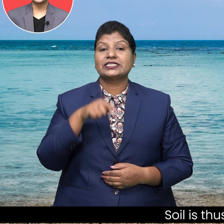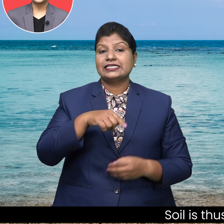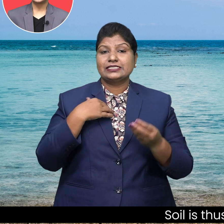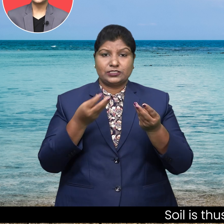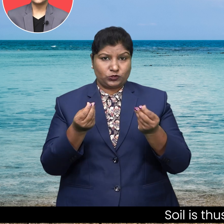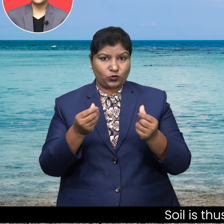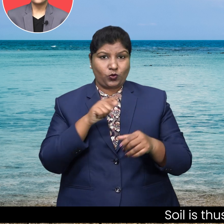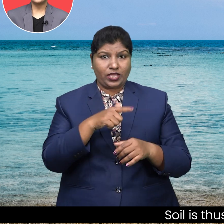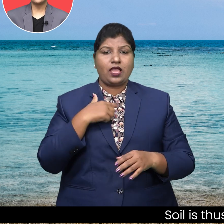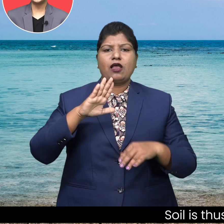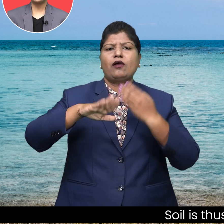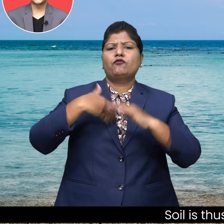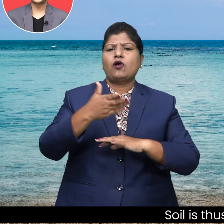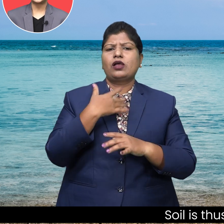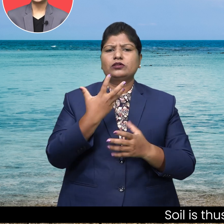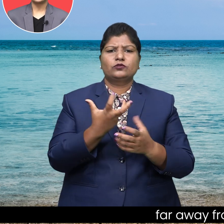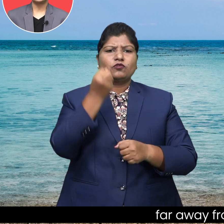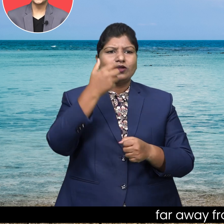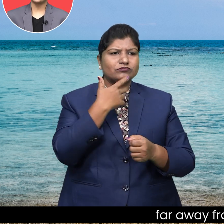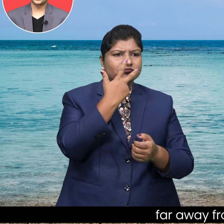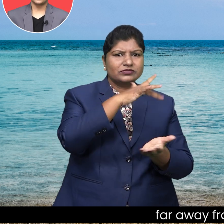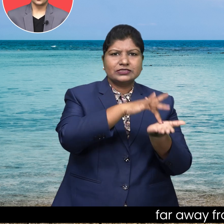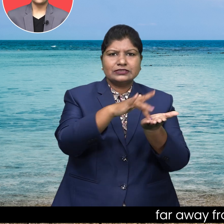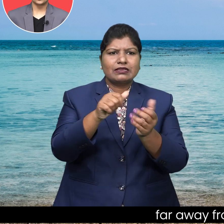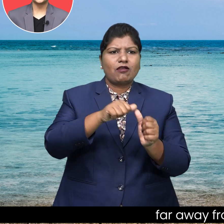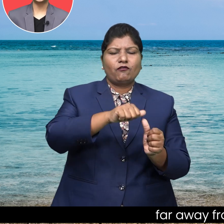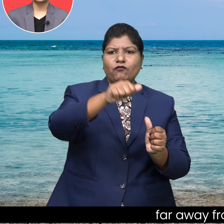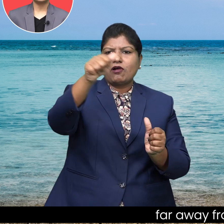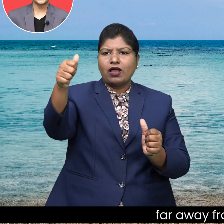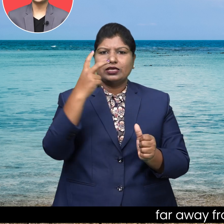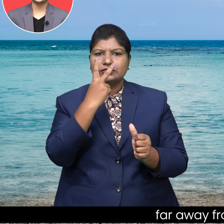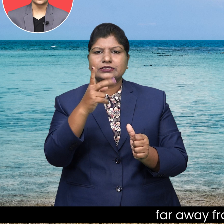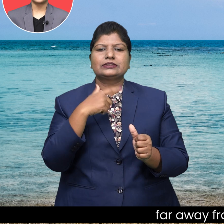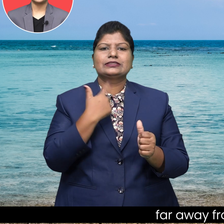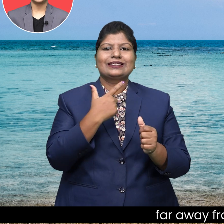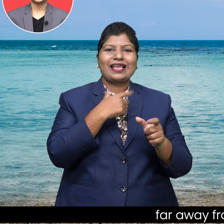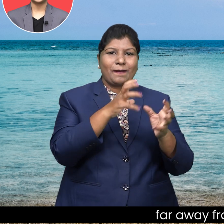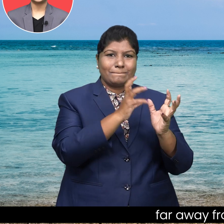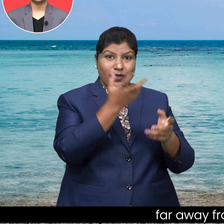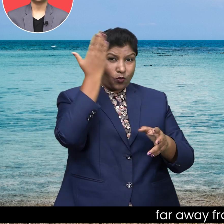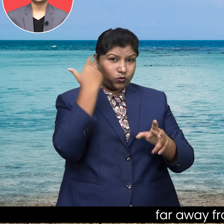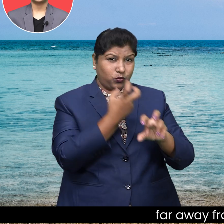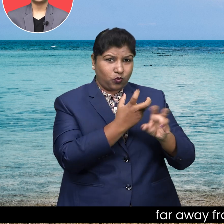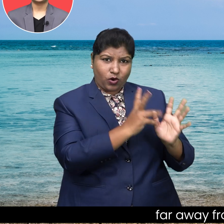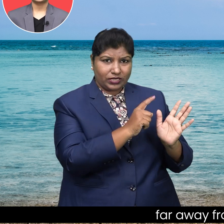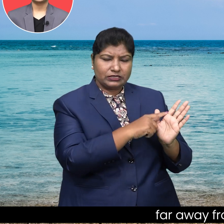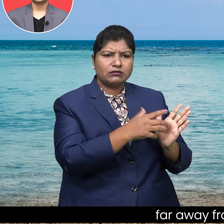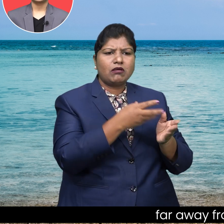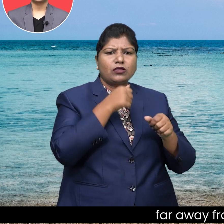Soil is thus found in places far away from its parent rock.